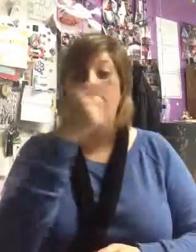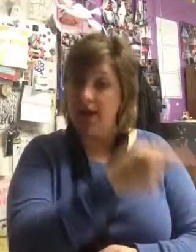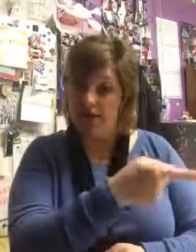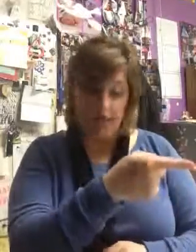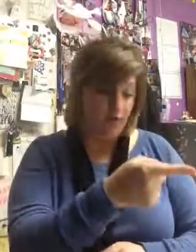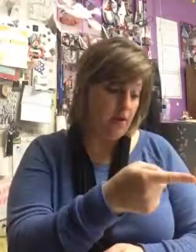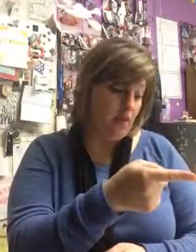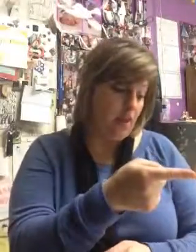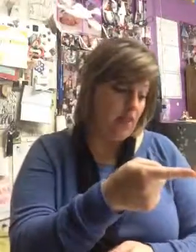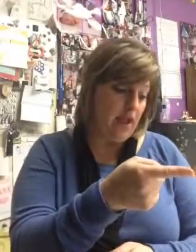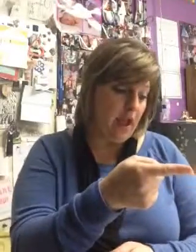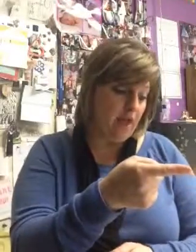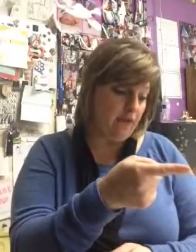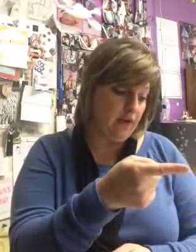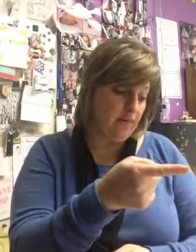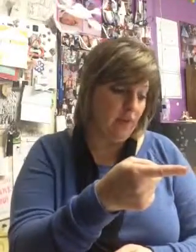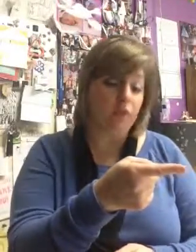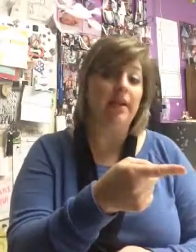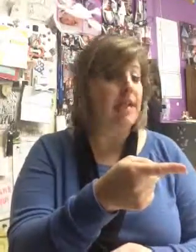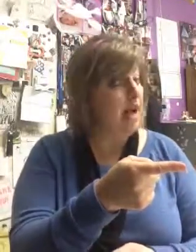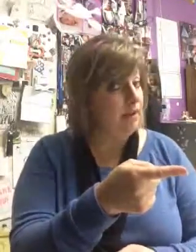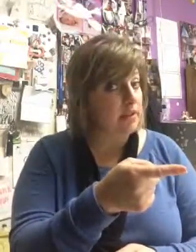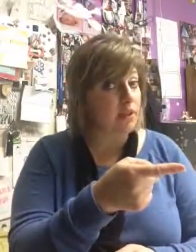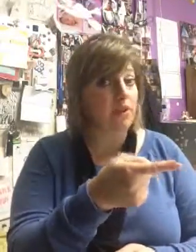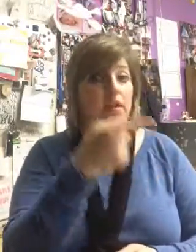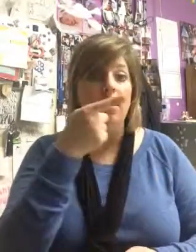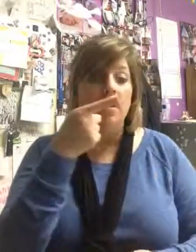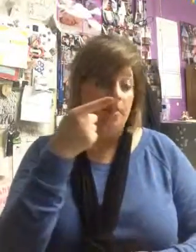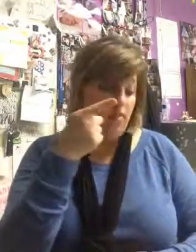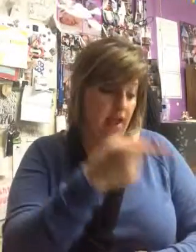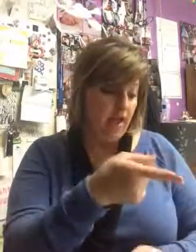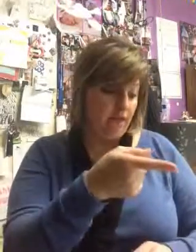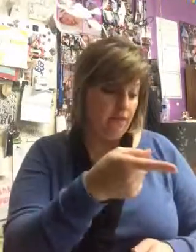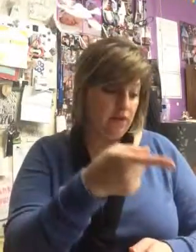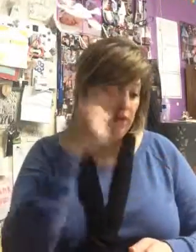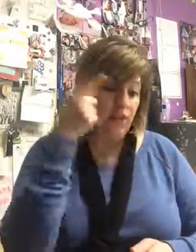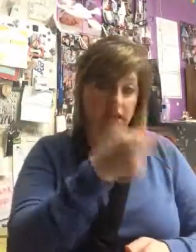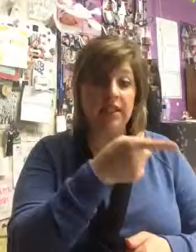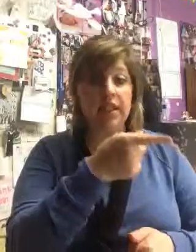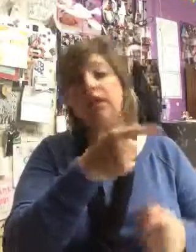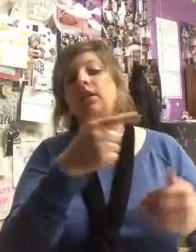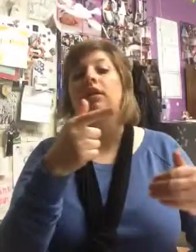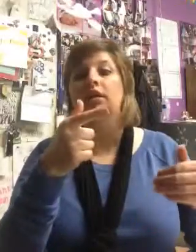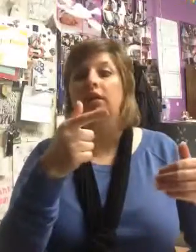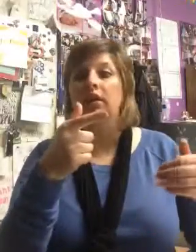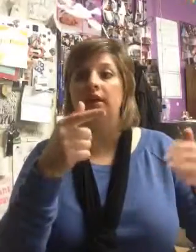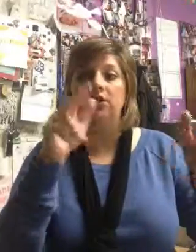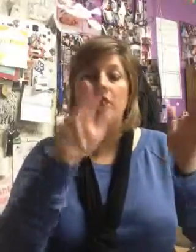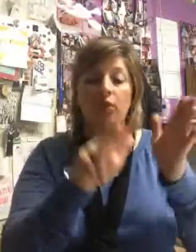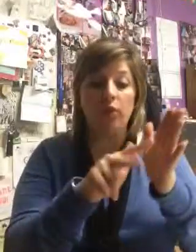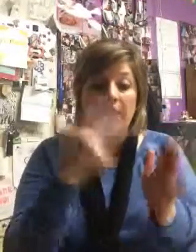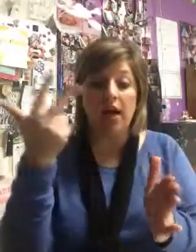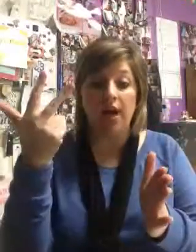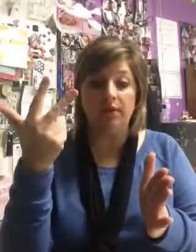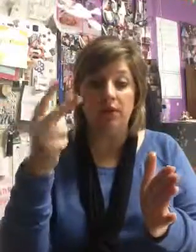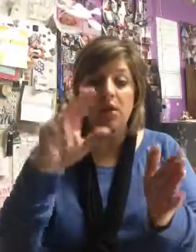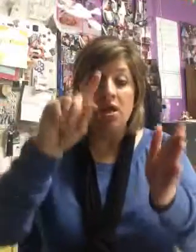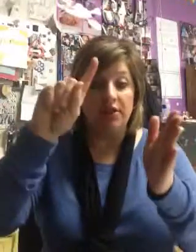They do. They have 3 times. So this is 3 times. So this